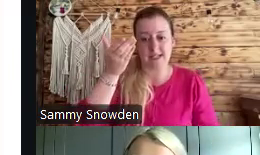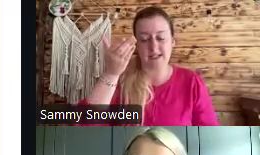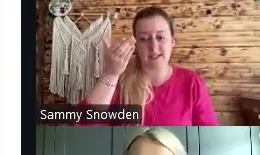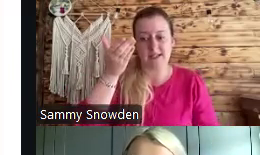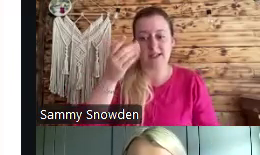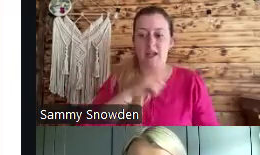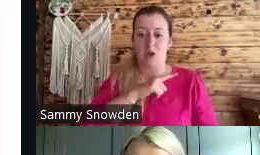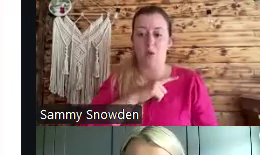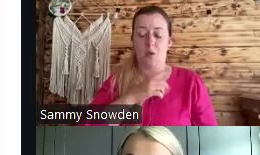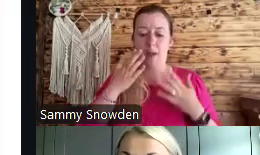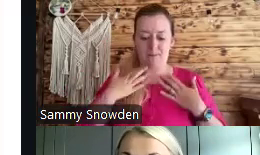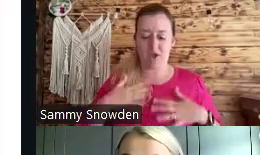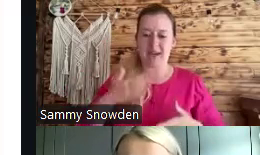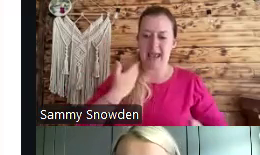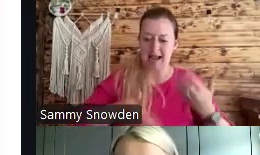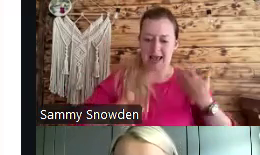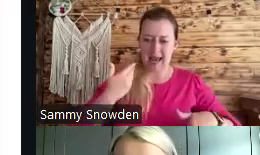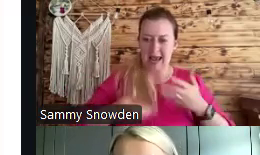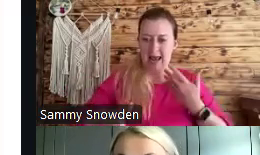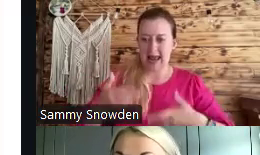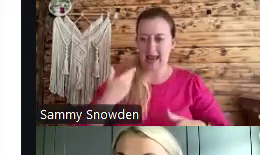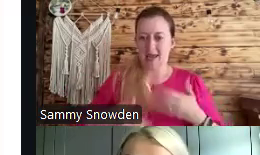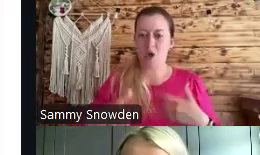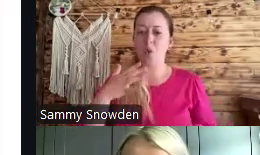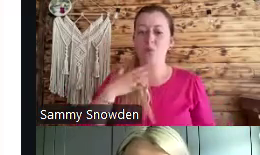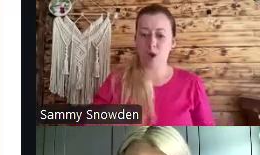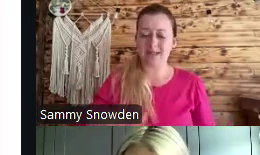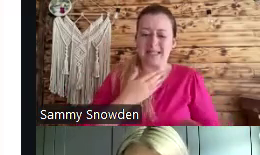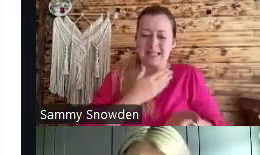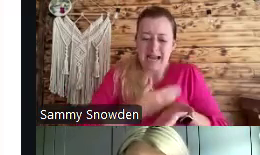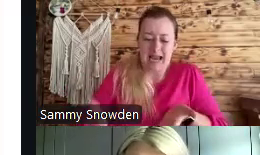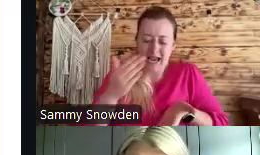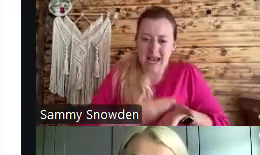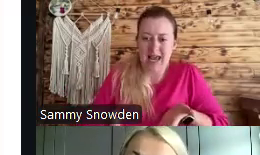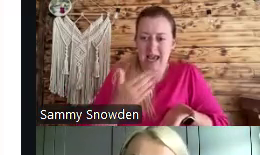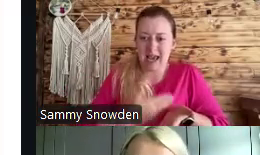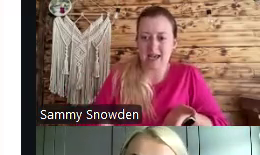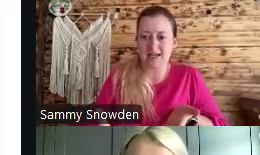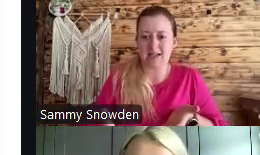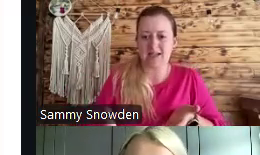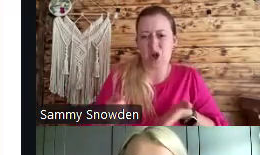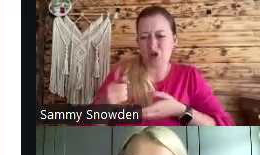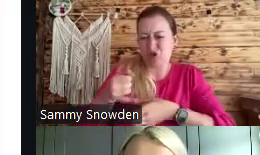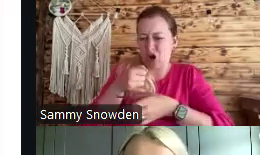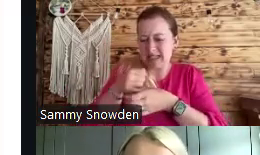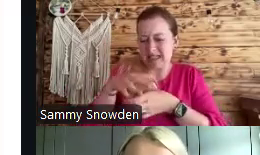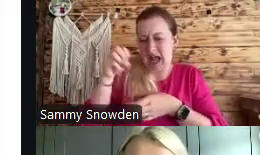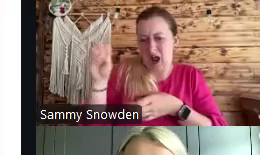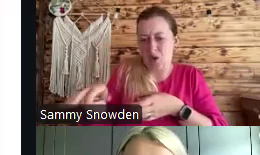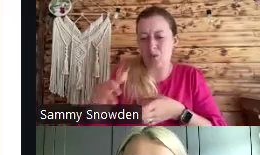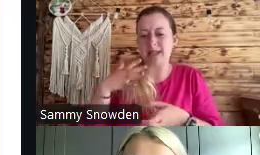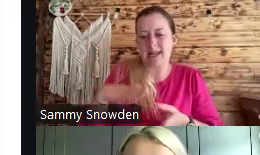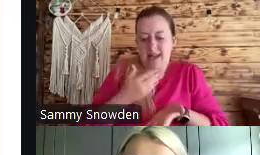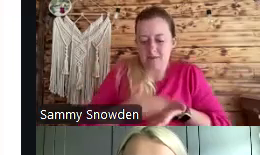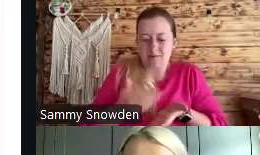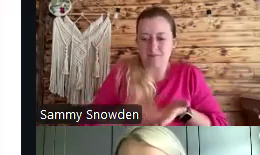body, trying to get any toxins out. If you're not drinking enough water, they're going to get stuck. So we really need to make sure we're drinking enough